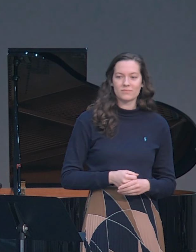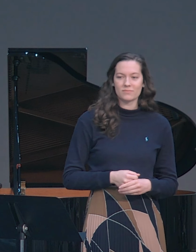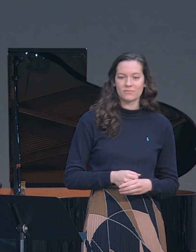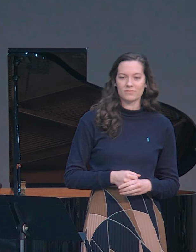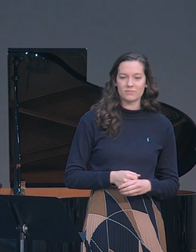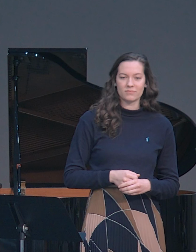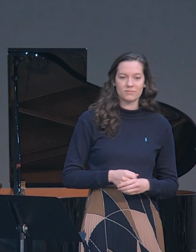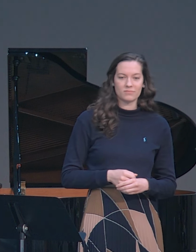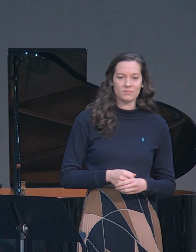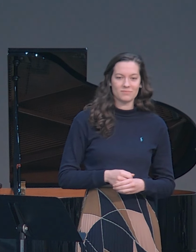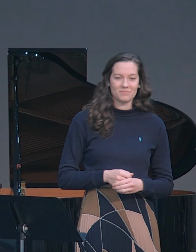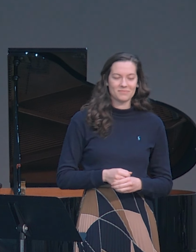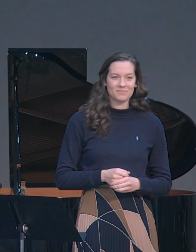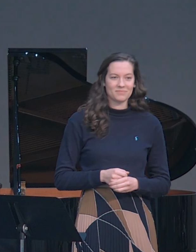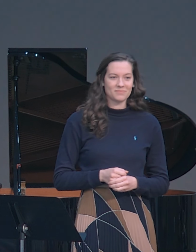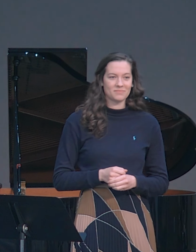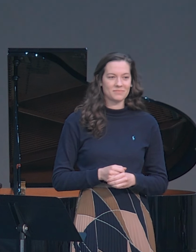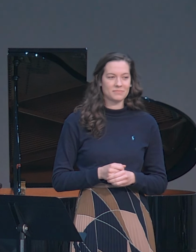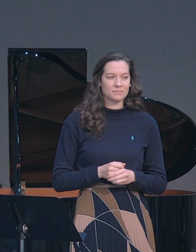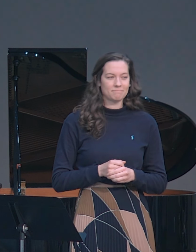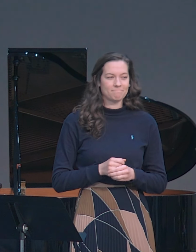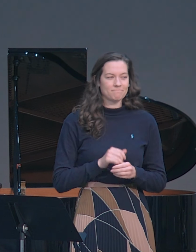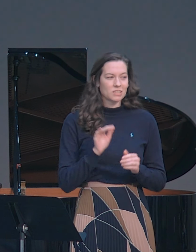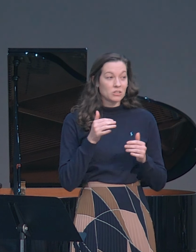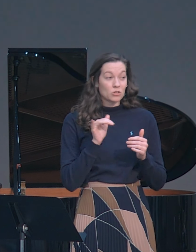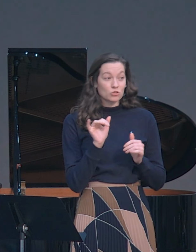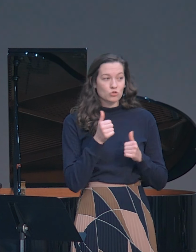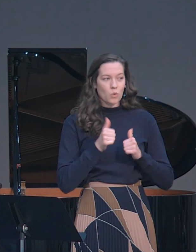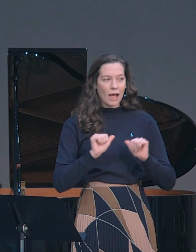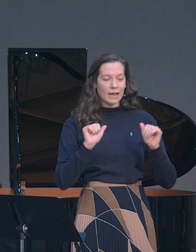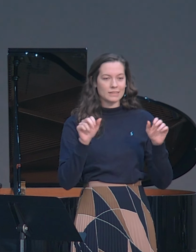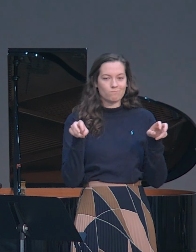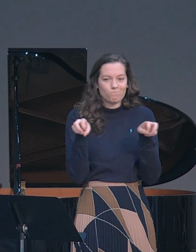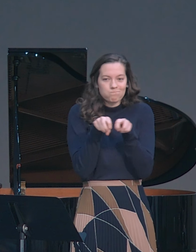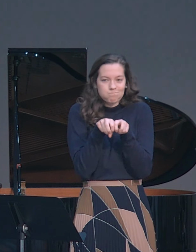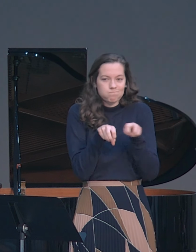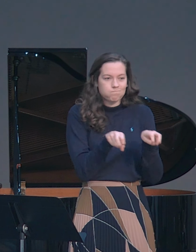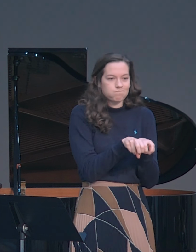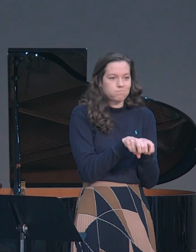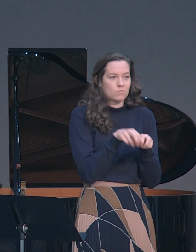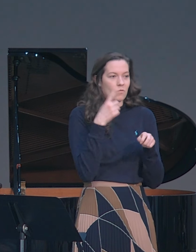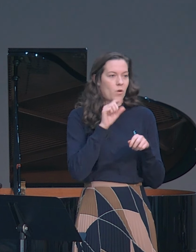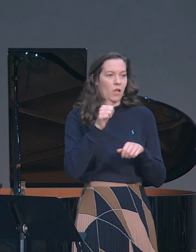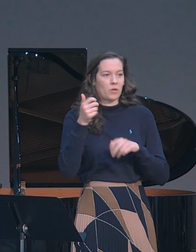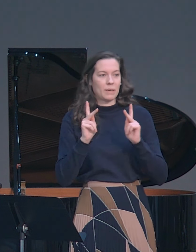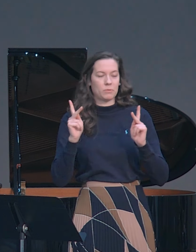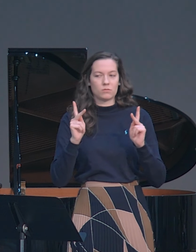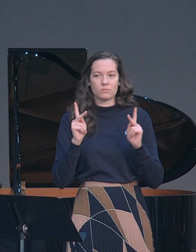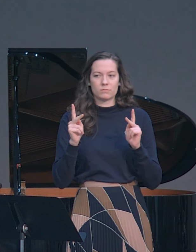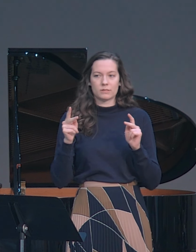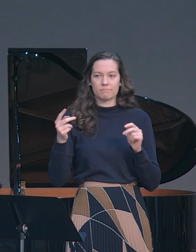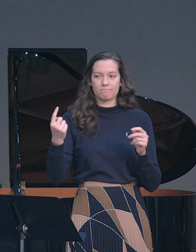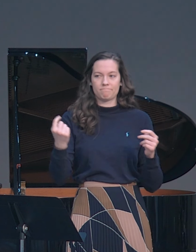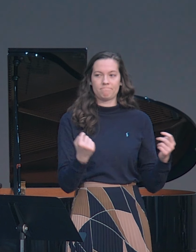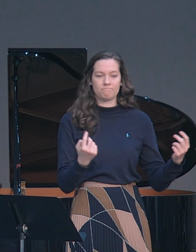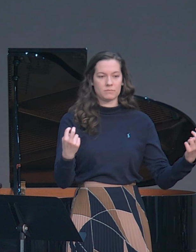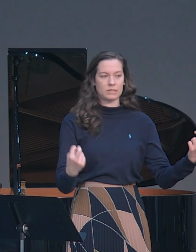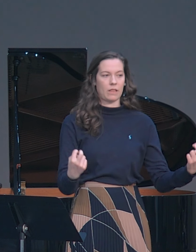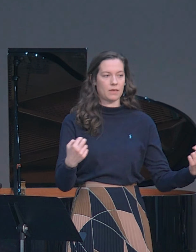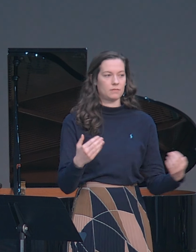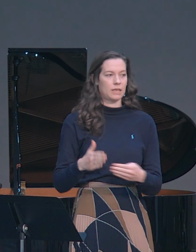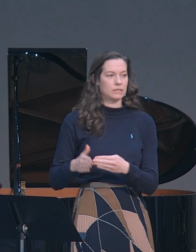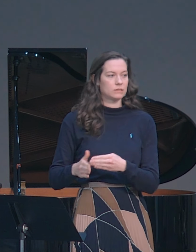your way in, please do try to scrunch together as much as possible to make room for those who are still coming in. Especially with the altered parking for this